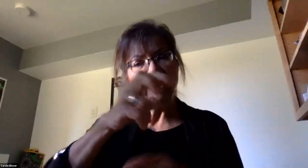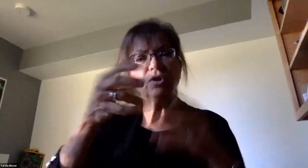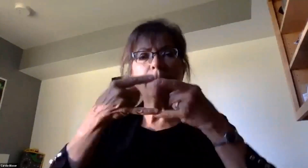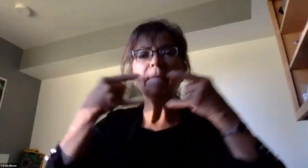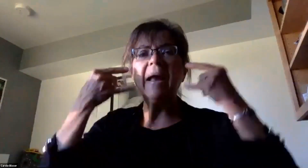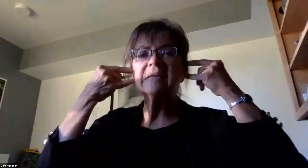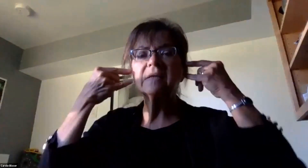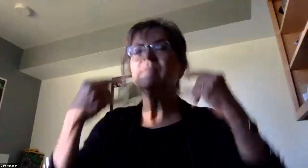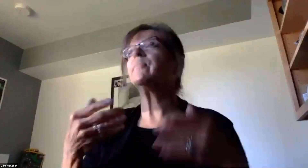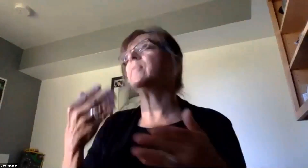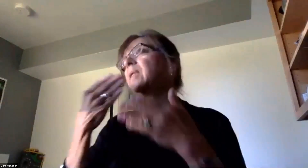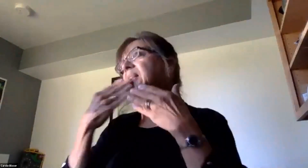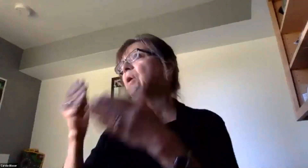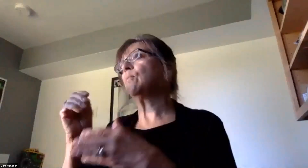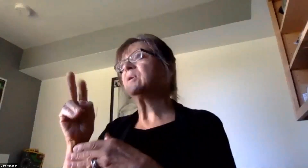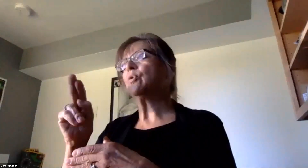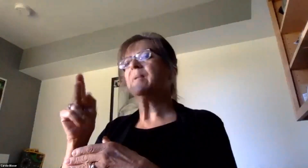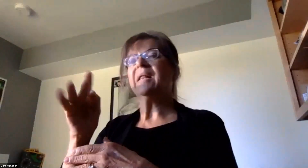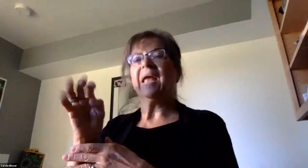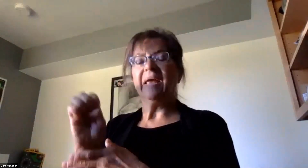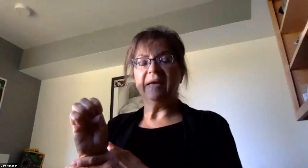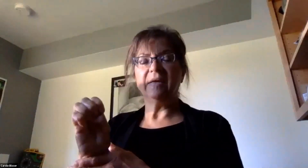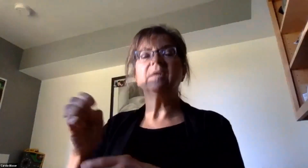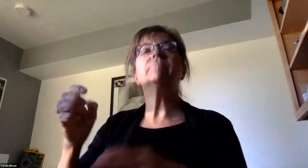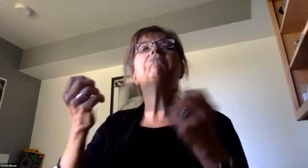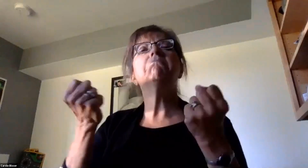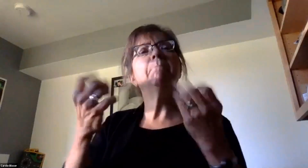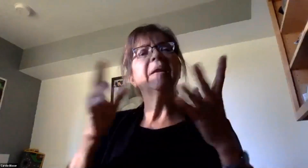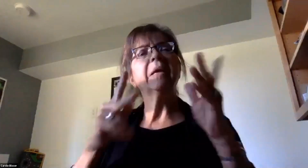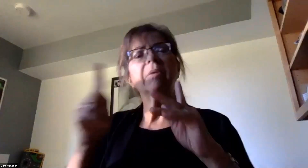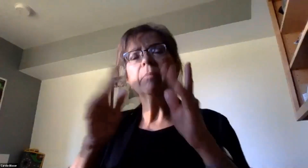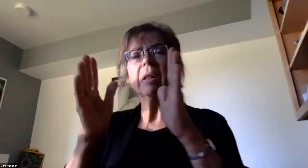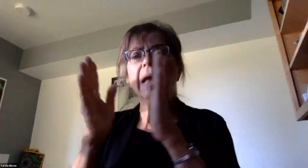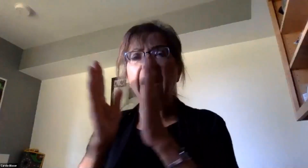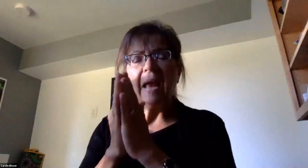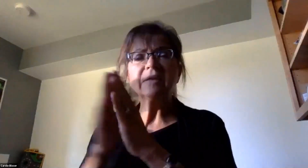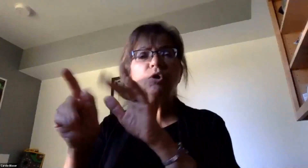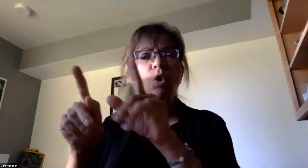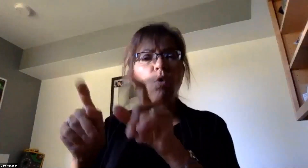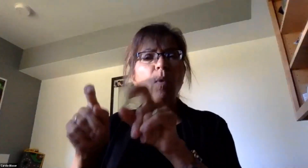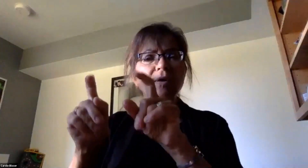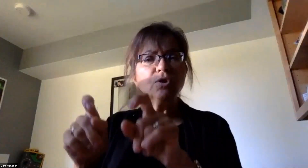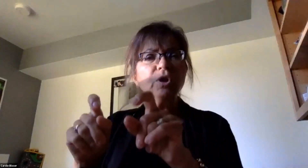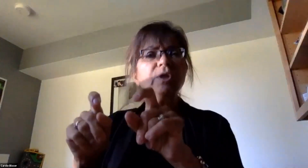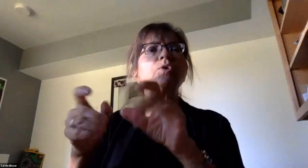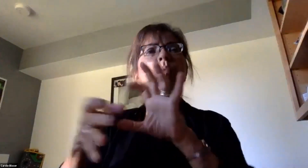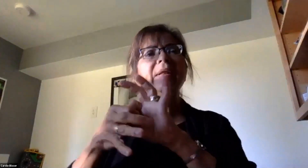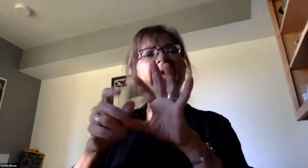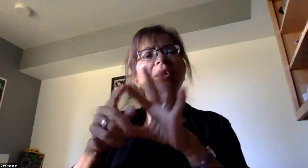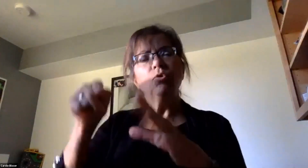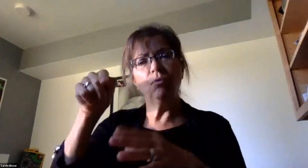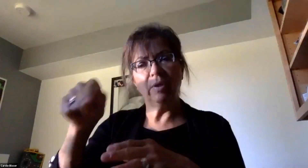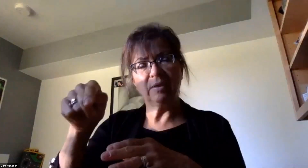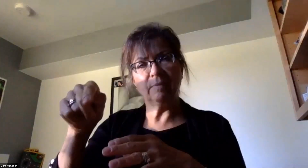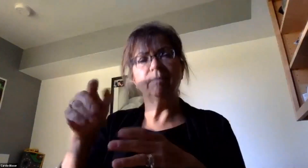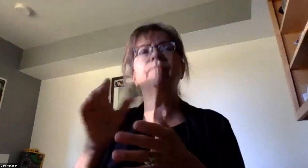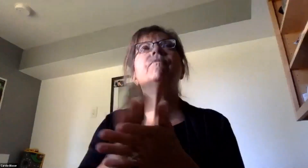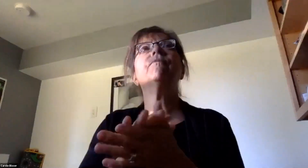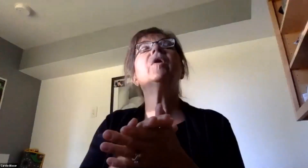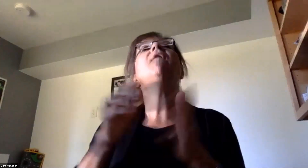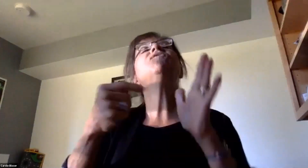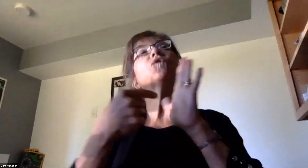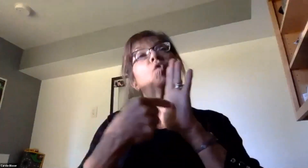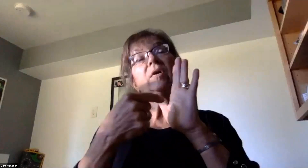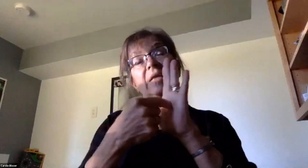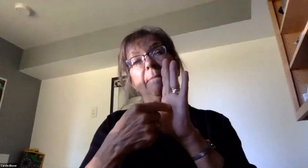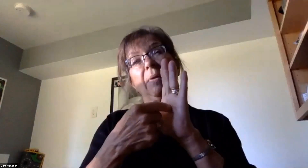Thank you, Mr. Millgate. We've received a number of questions that affect departments under the operations umbrella. For instance, we received a couple of questions